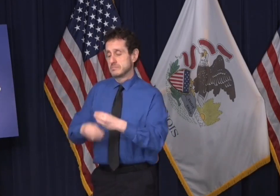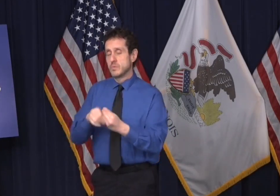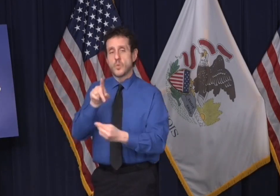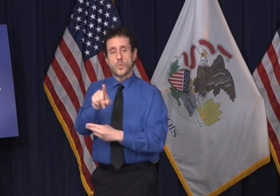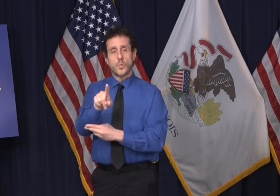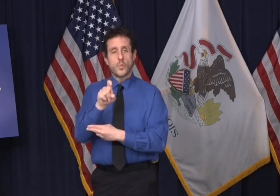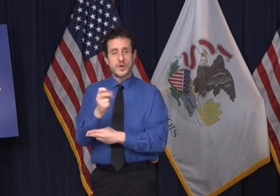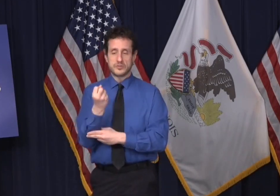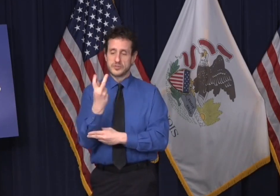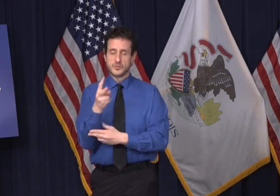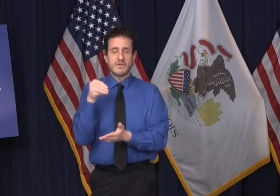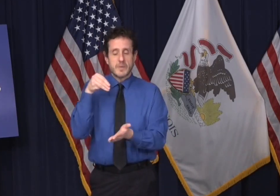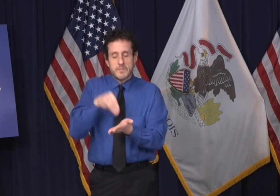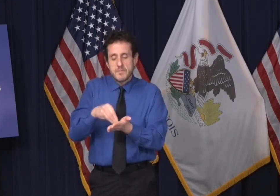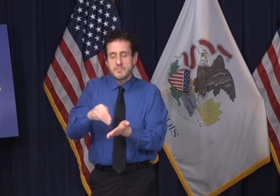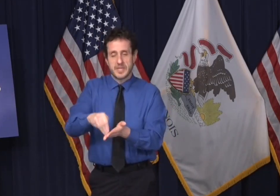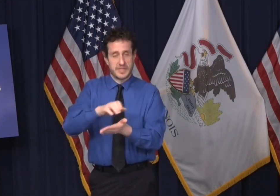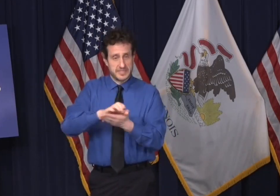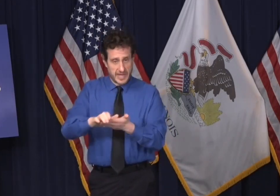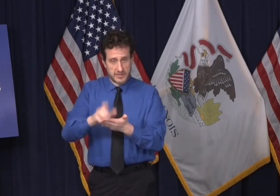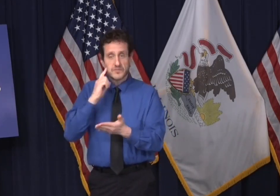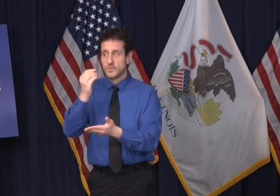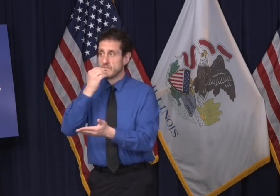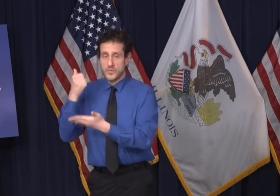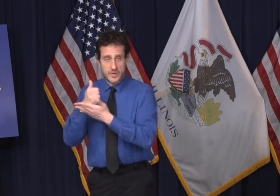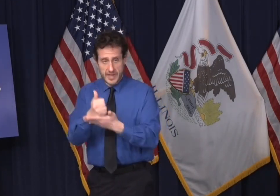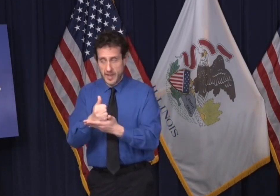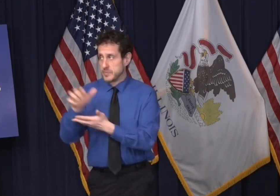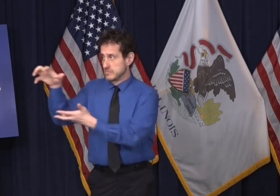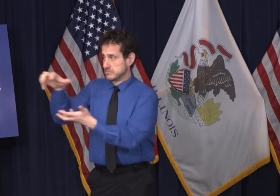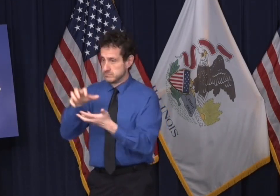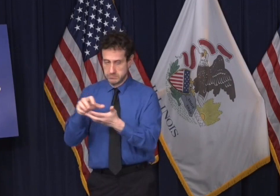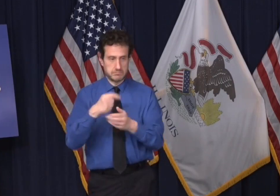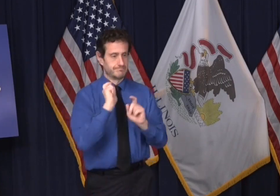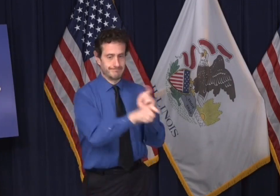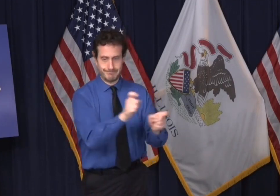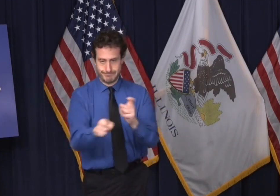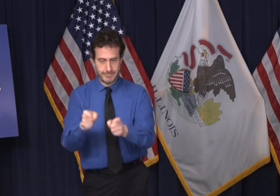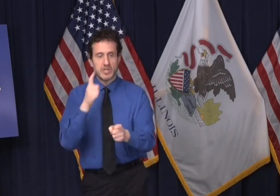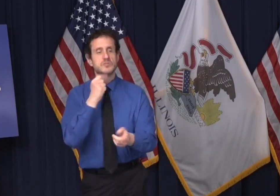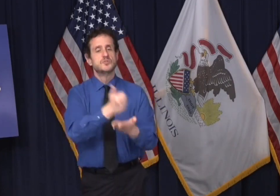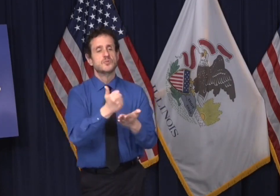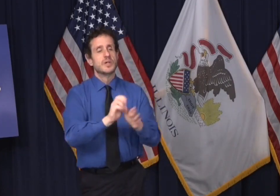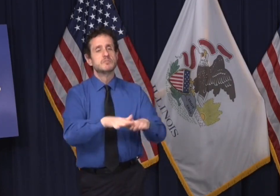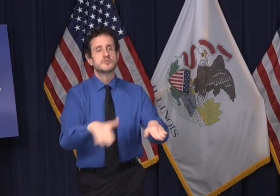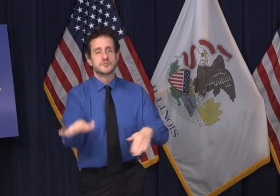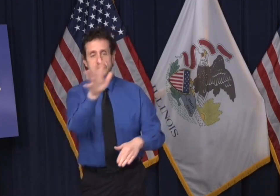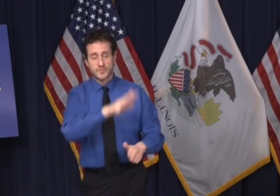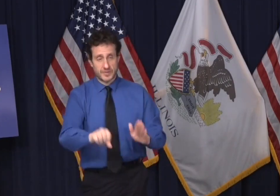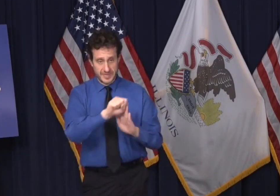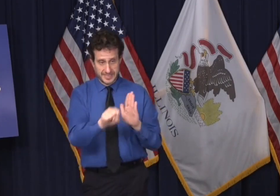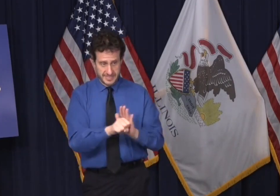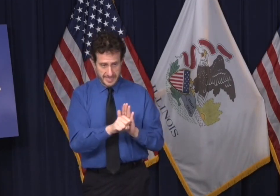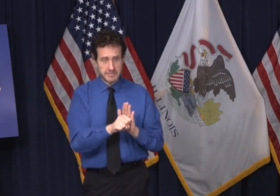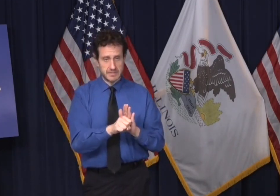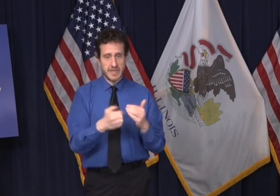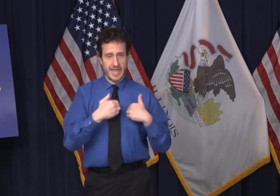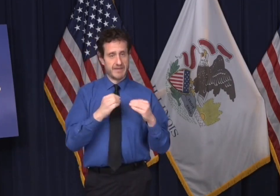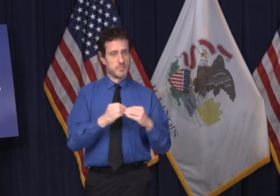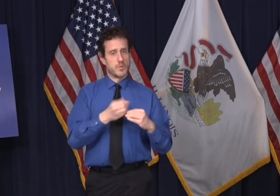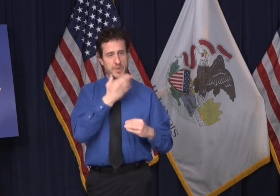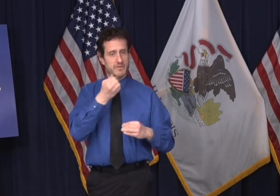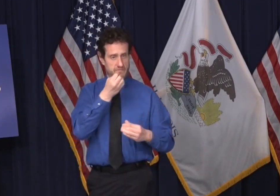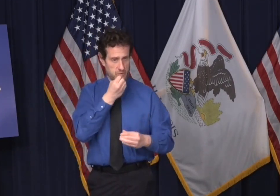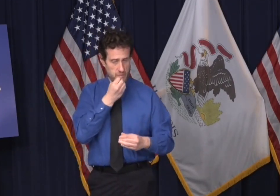$112 million in food assistance to children across the state, with distribution that